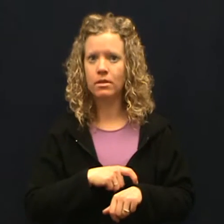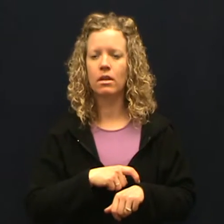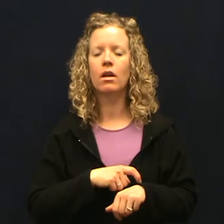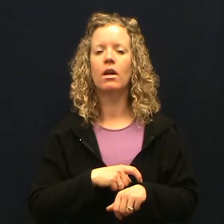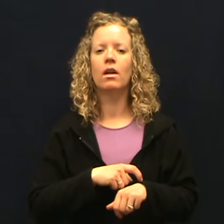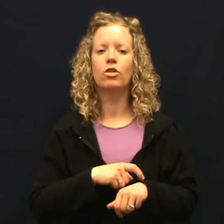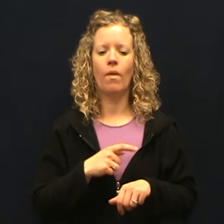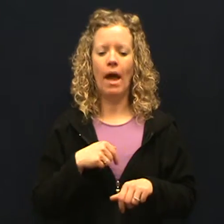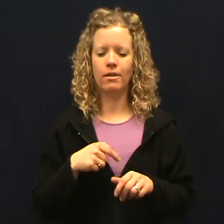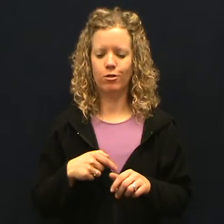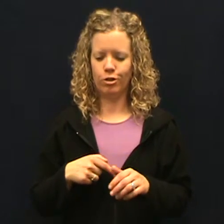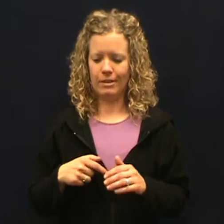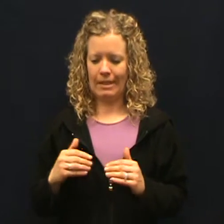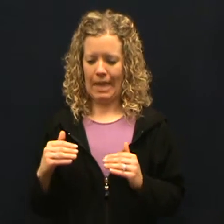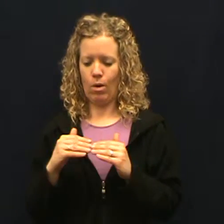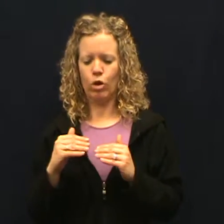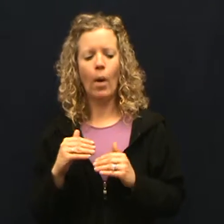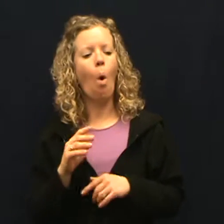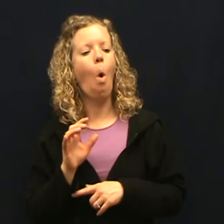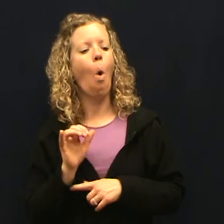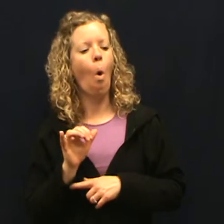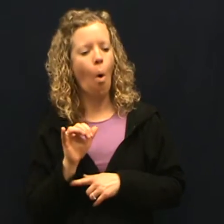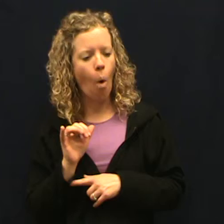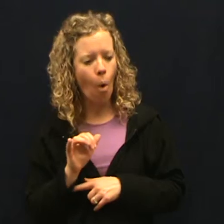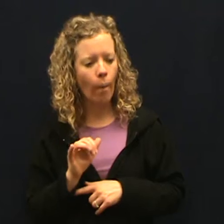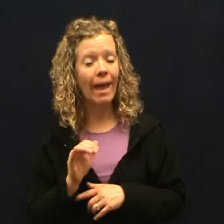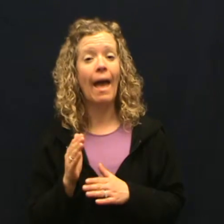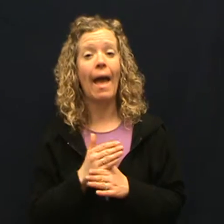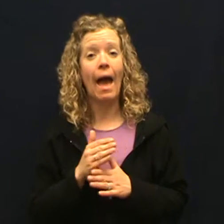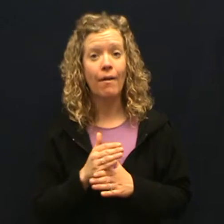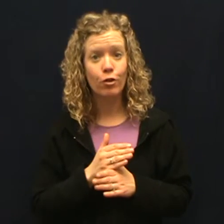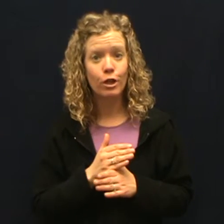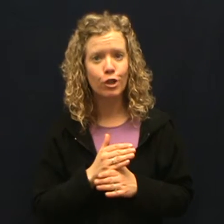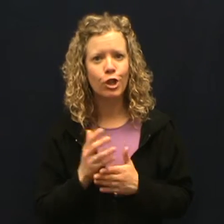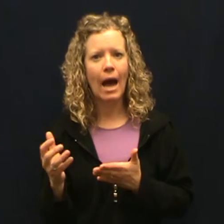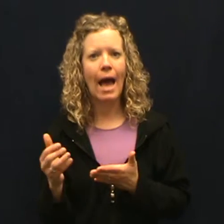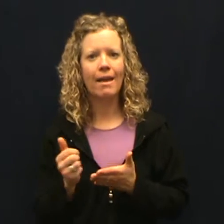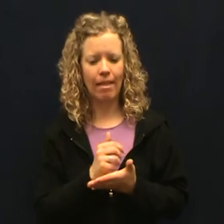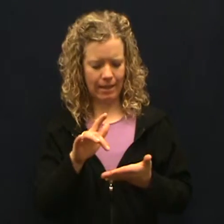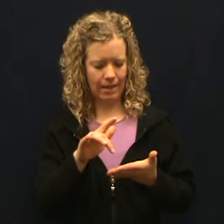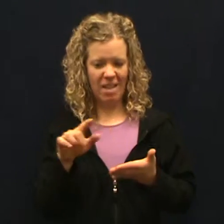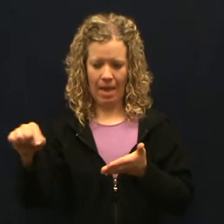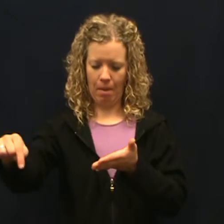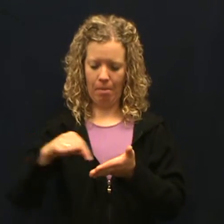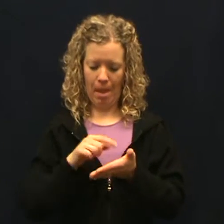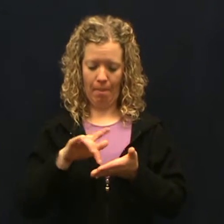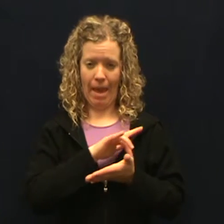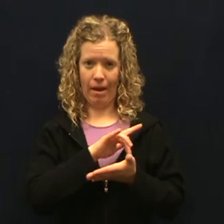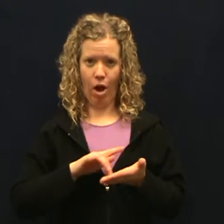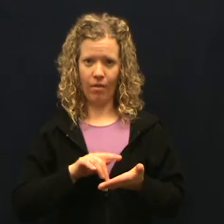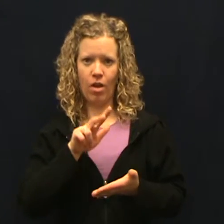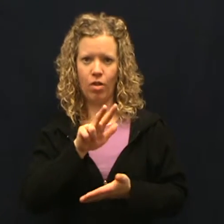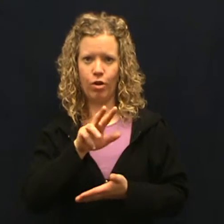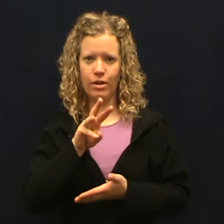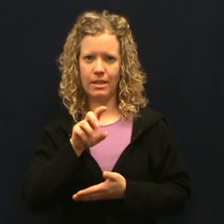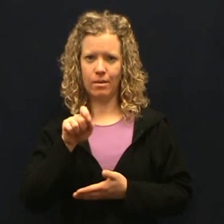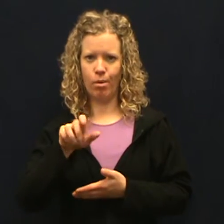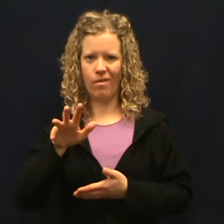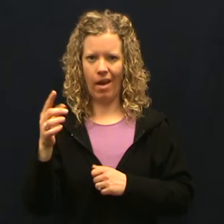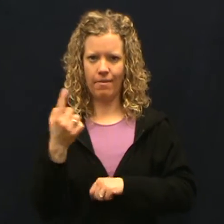on average I collect my receivables in 36.5 days. Why do I want to know that? Well, I want to know that because